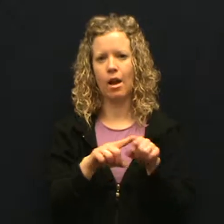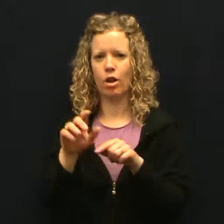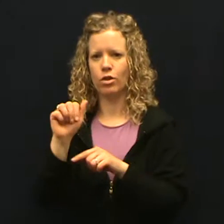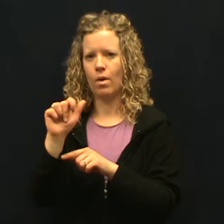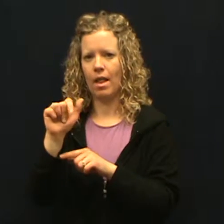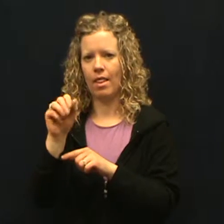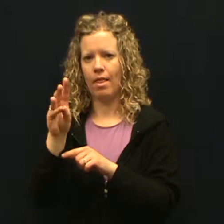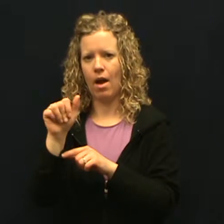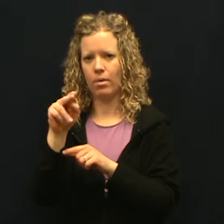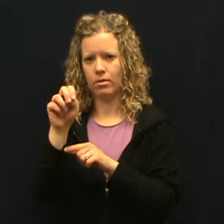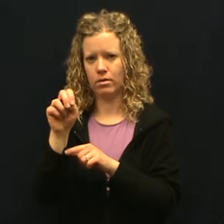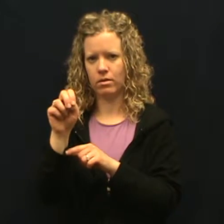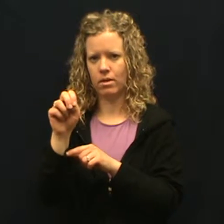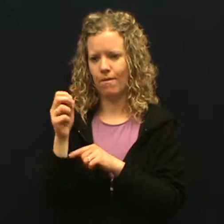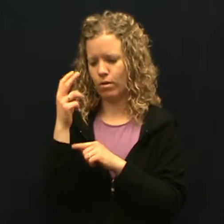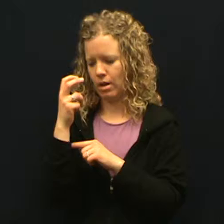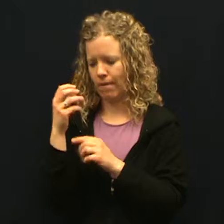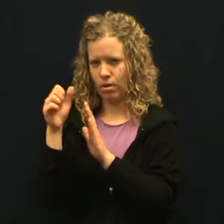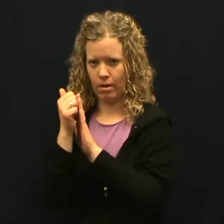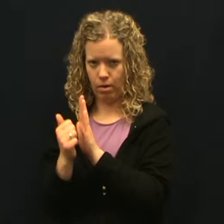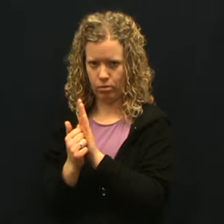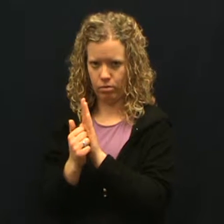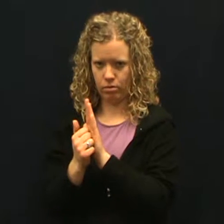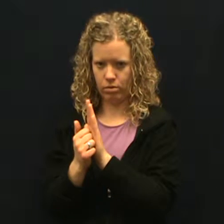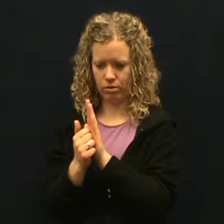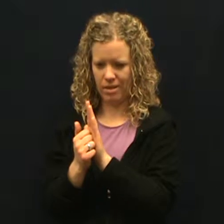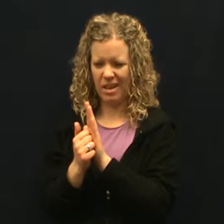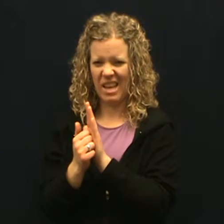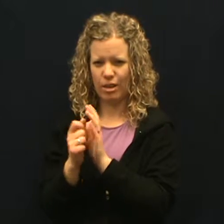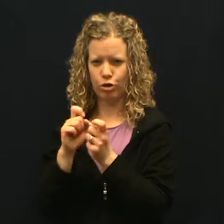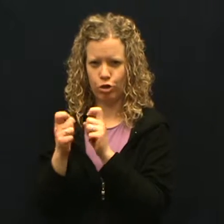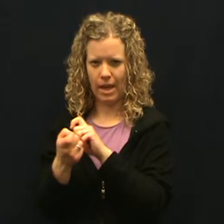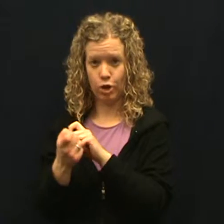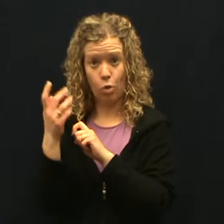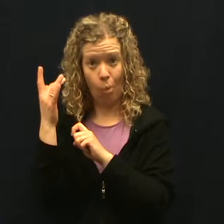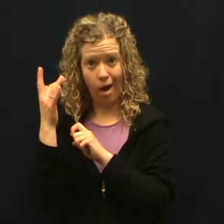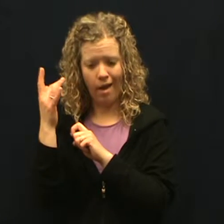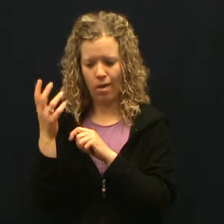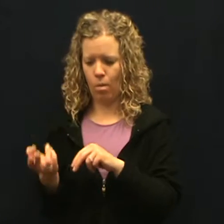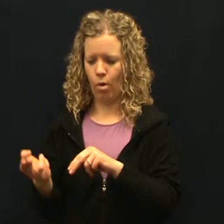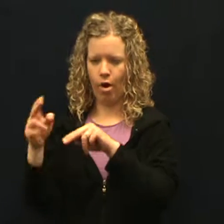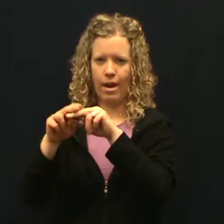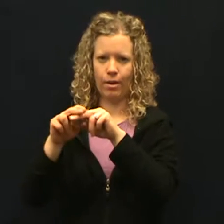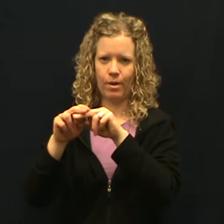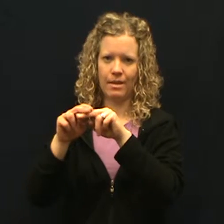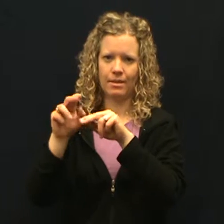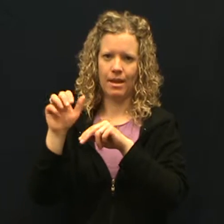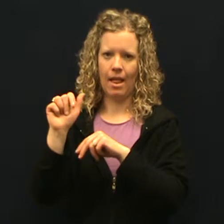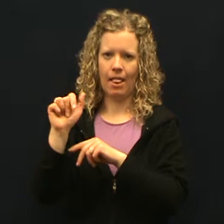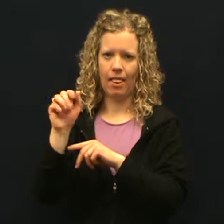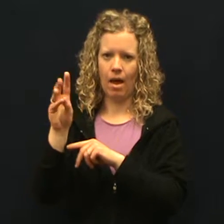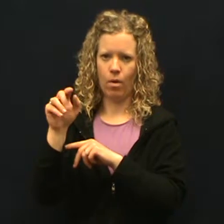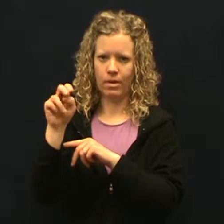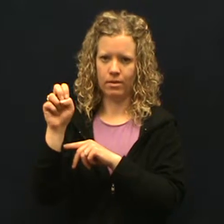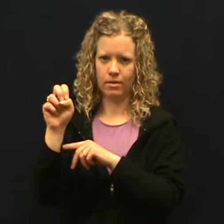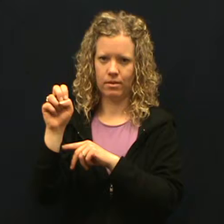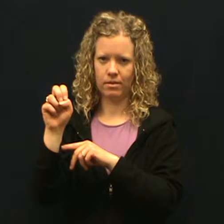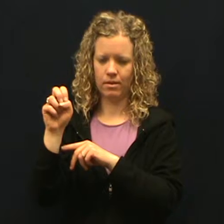is affected because we are increasing that allowance as we record bad debts. Our